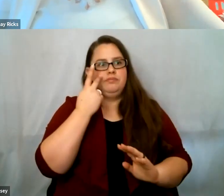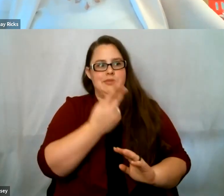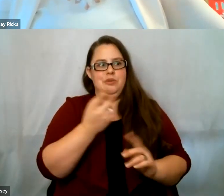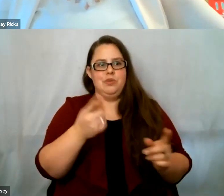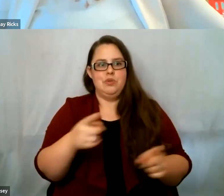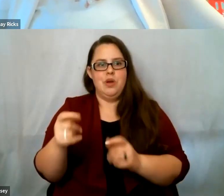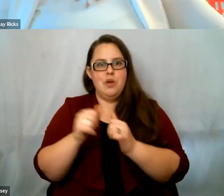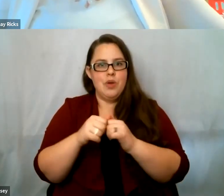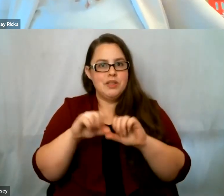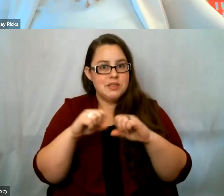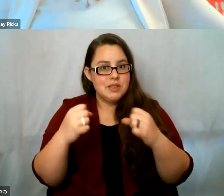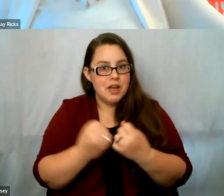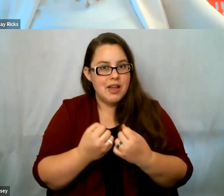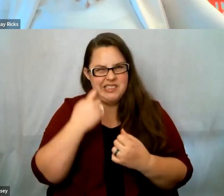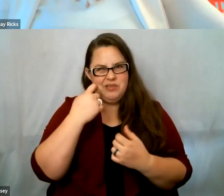the latest